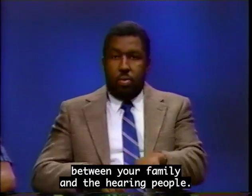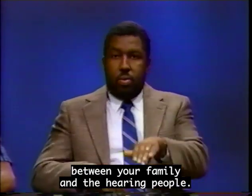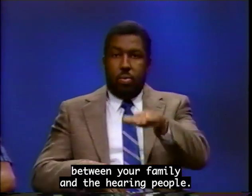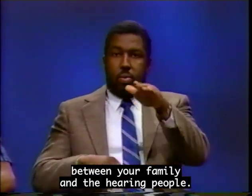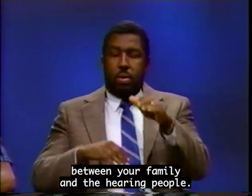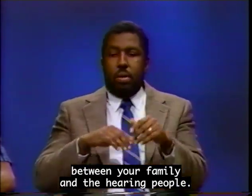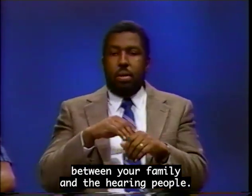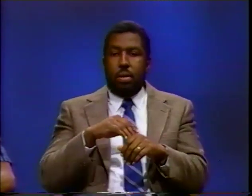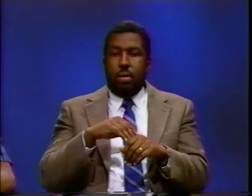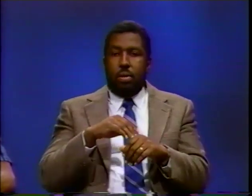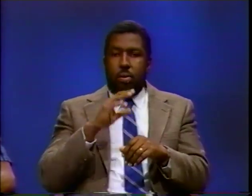people.